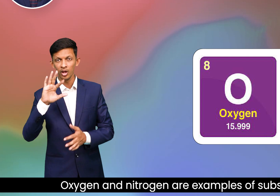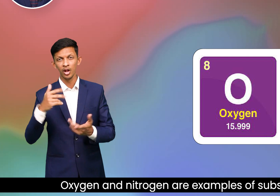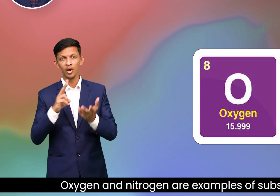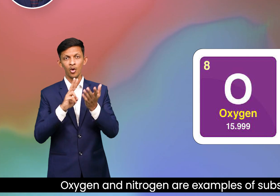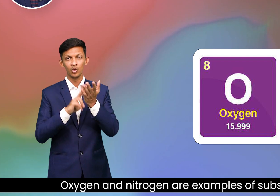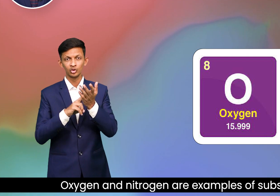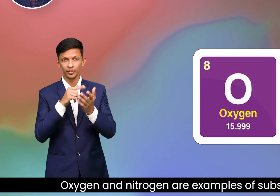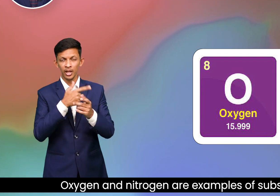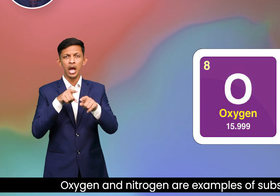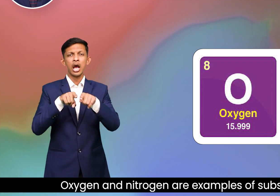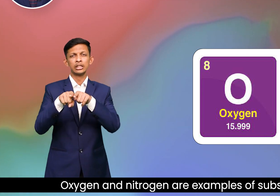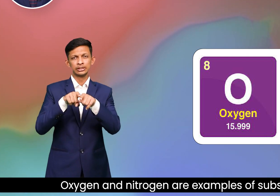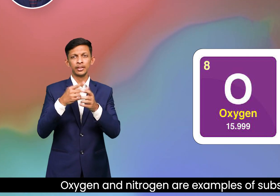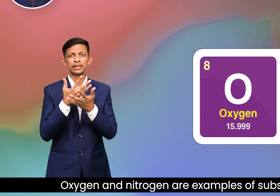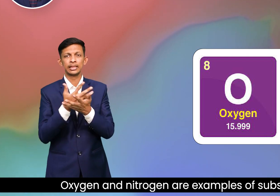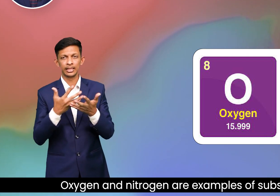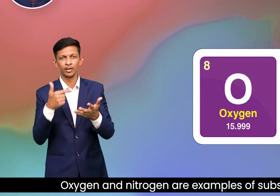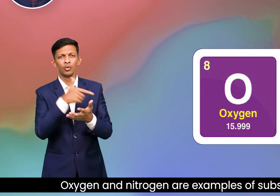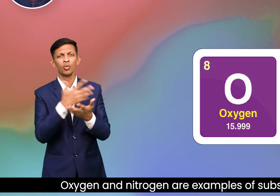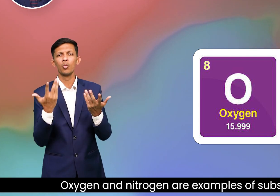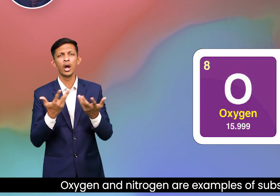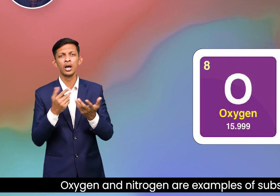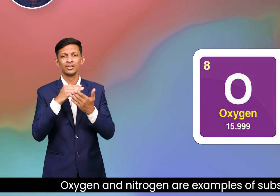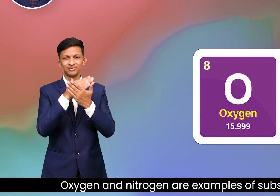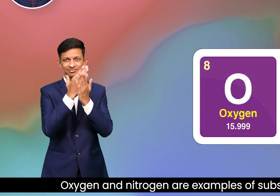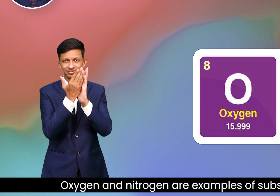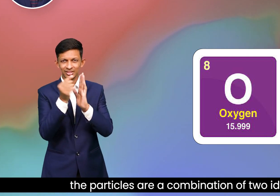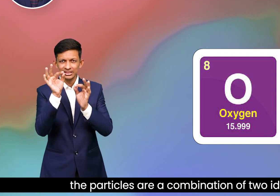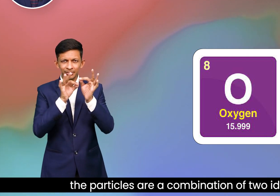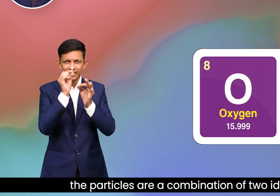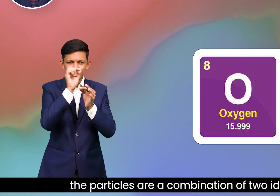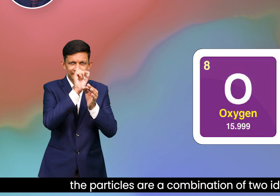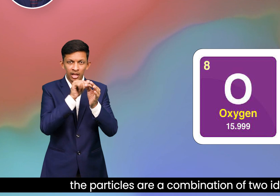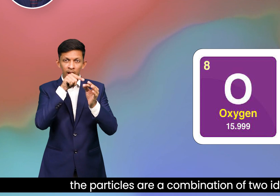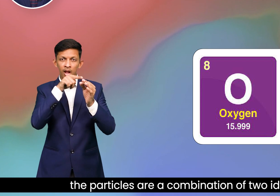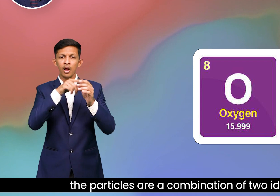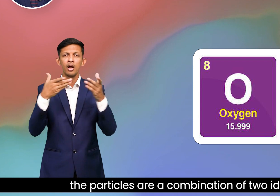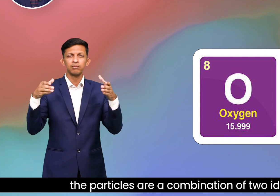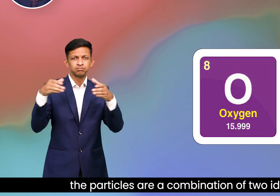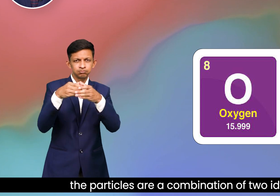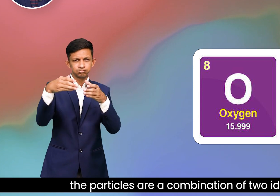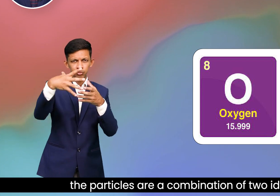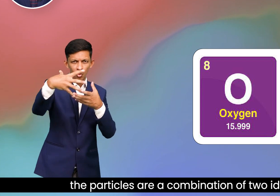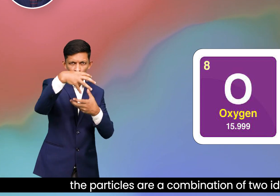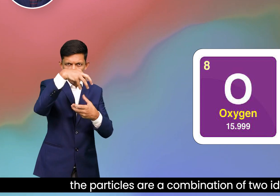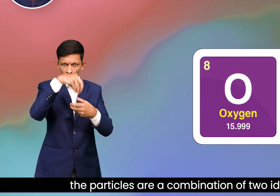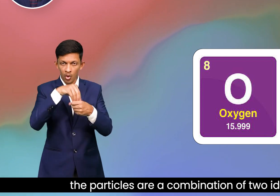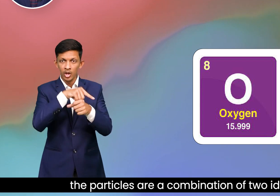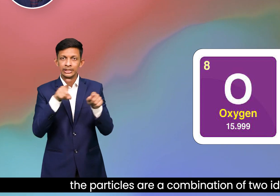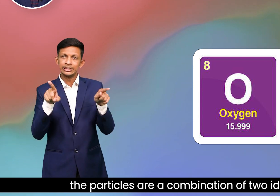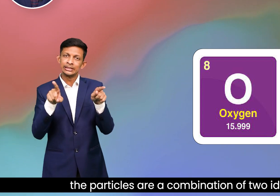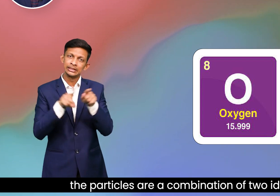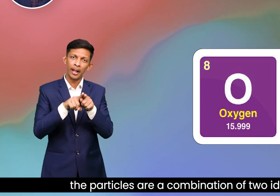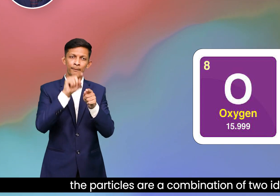Oxygen and nitrogen are examples of substances in which the particles are a combination of two